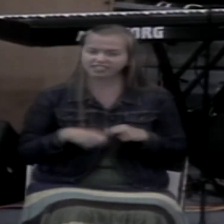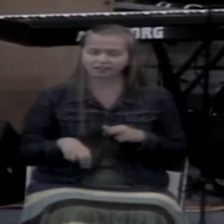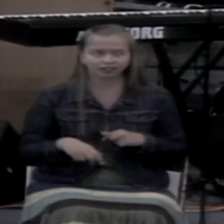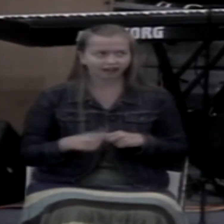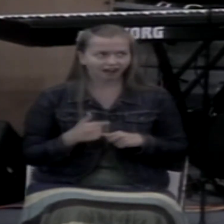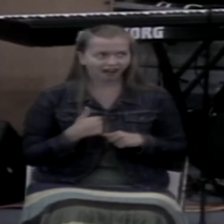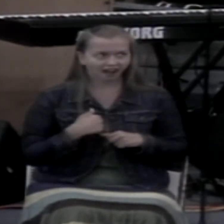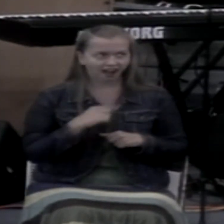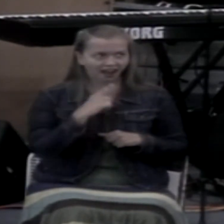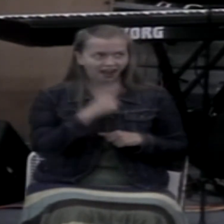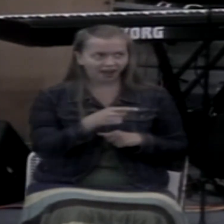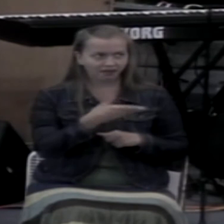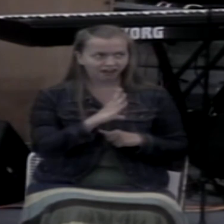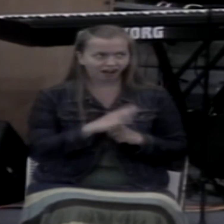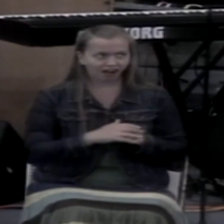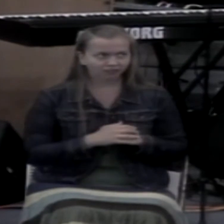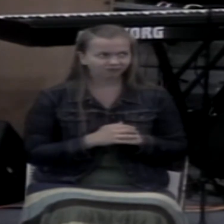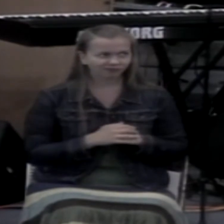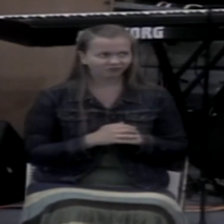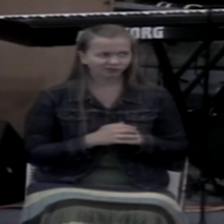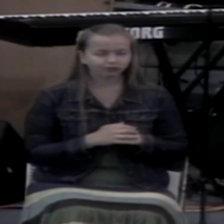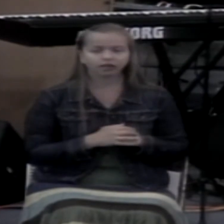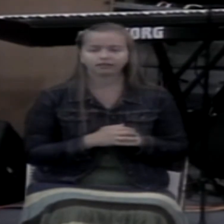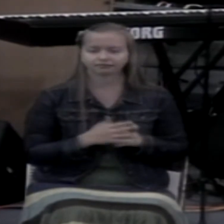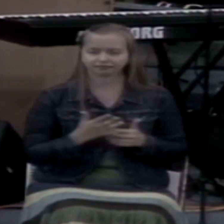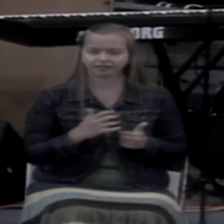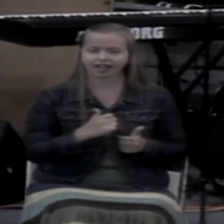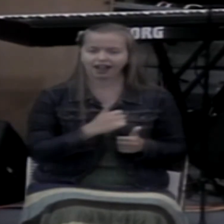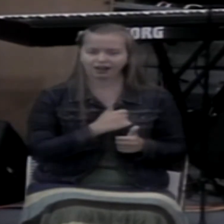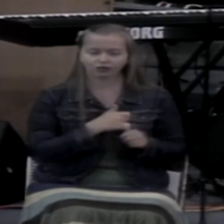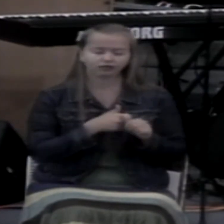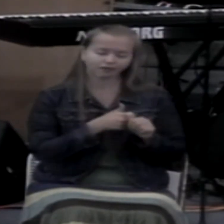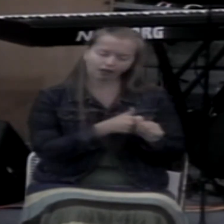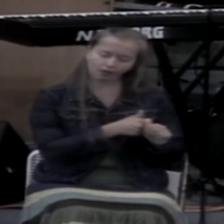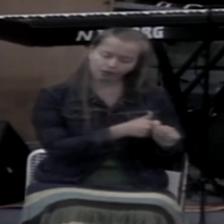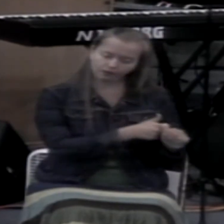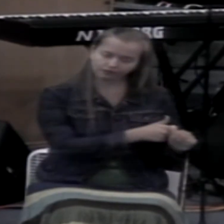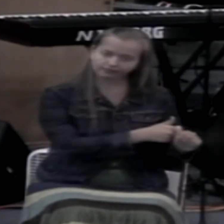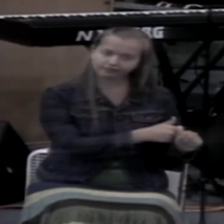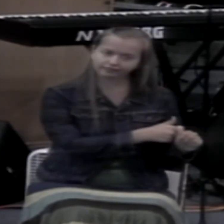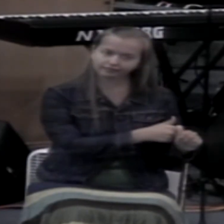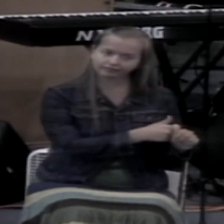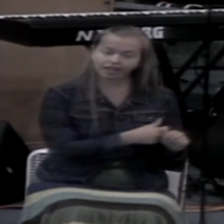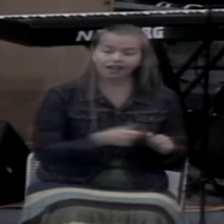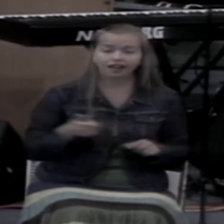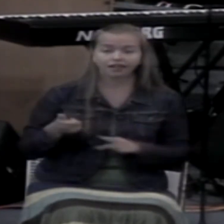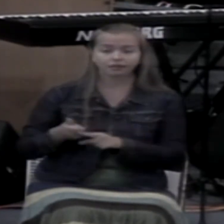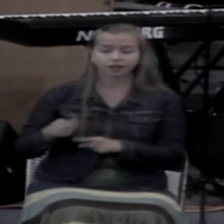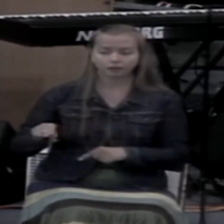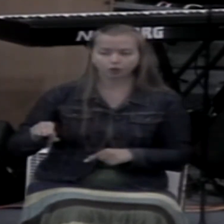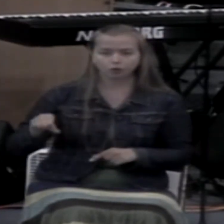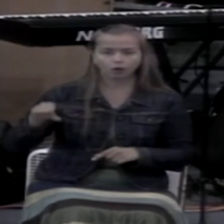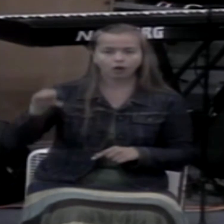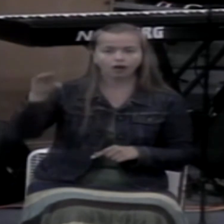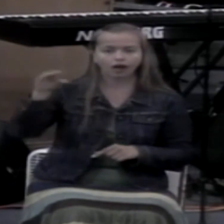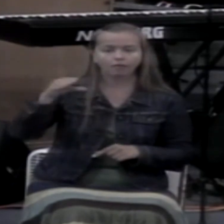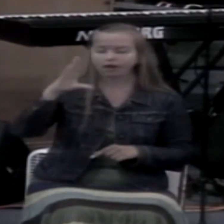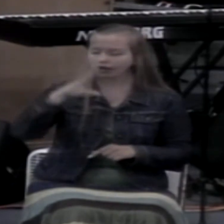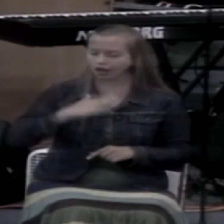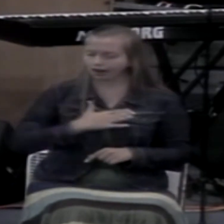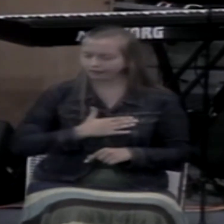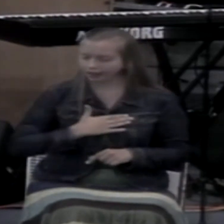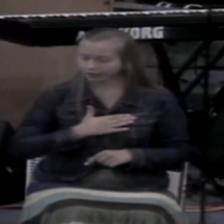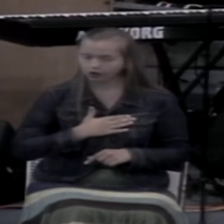Now, how did he gain favor with men? Everybody that saw him teaching with such great authority, they saw him try to